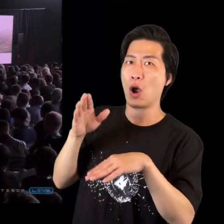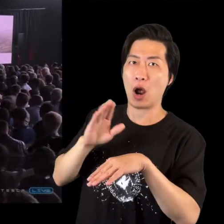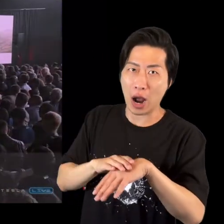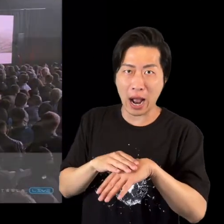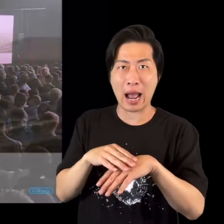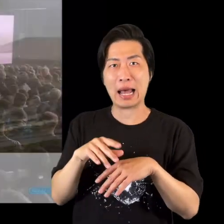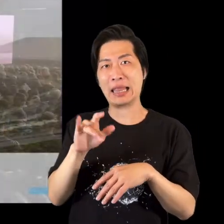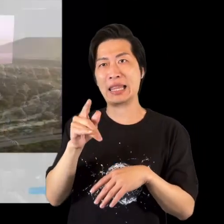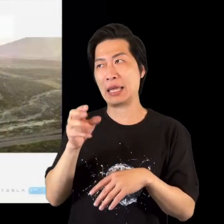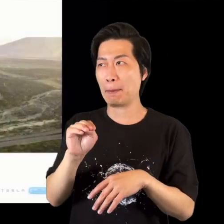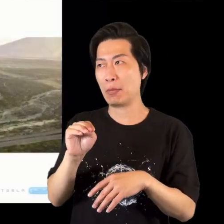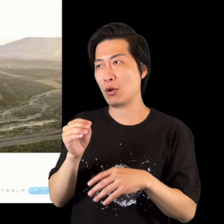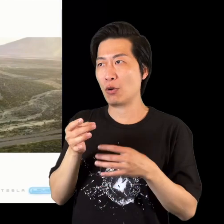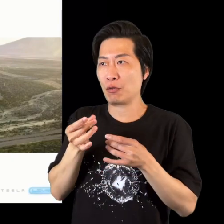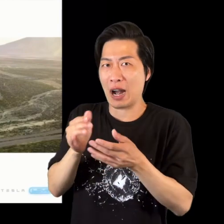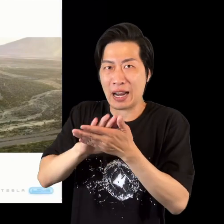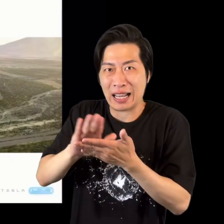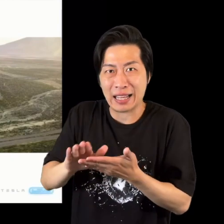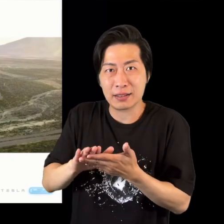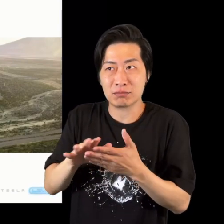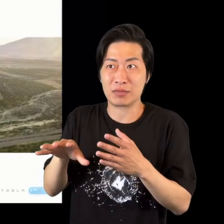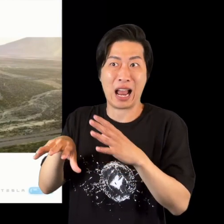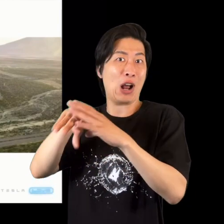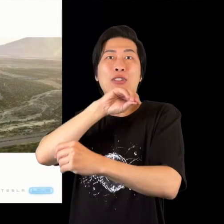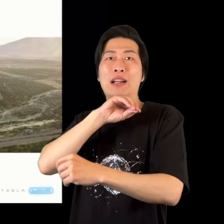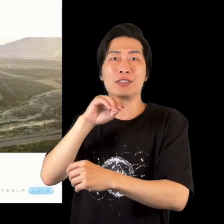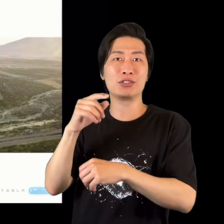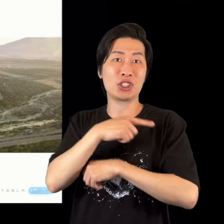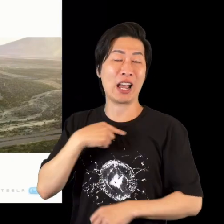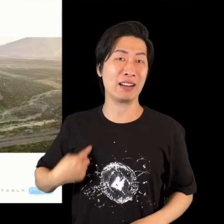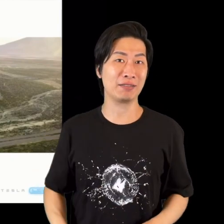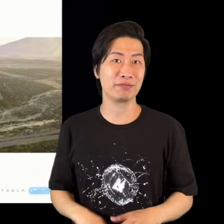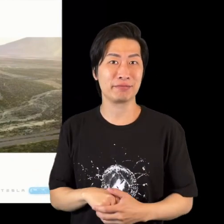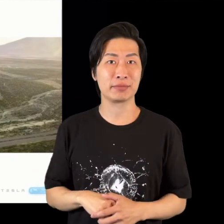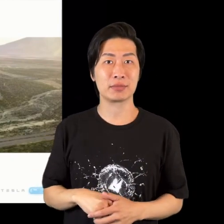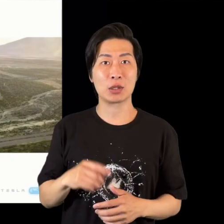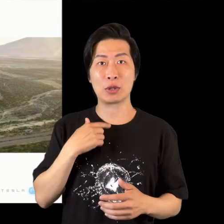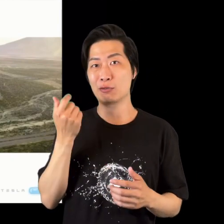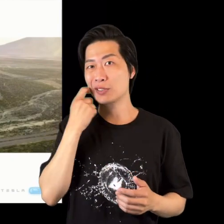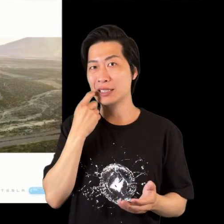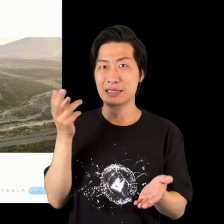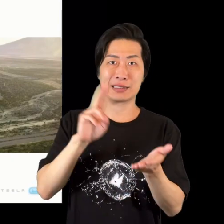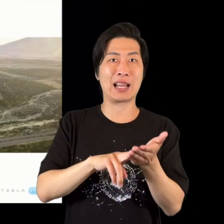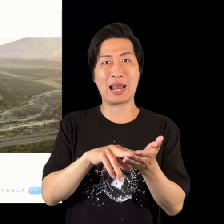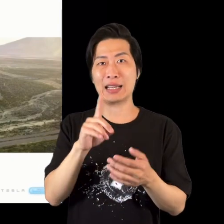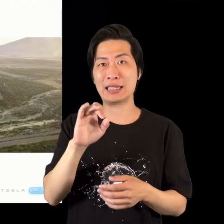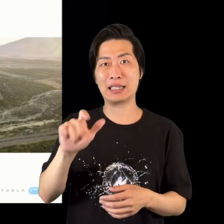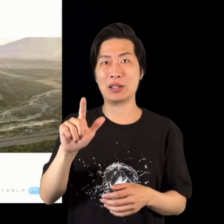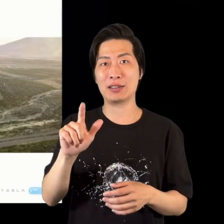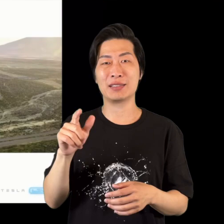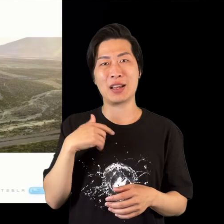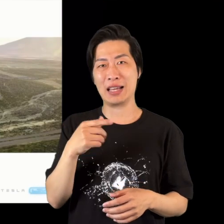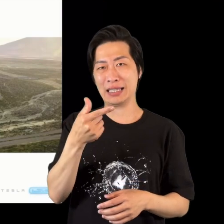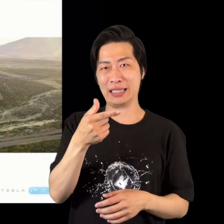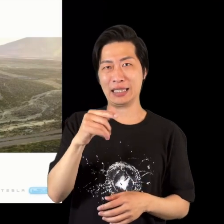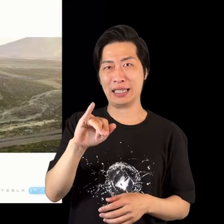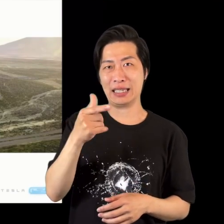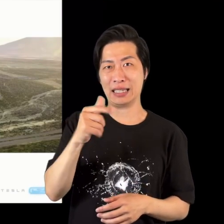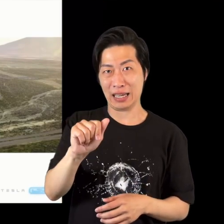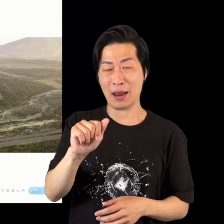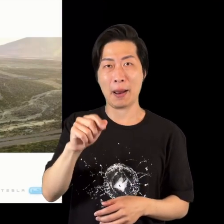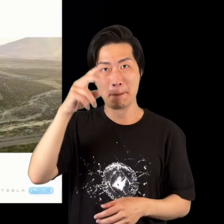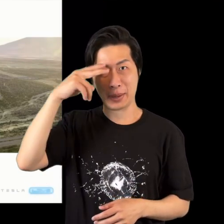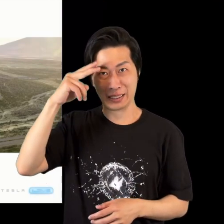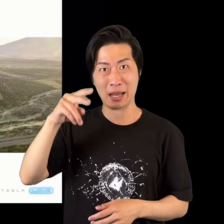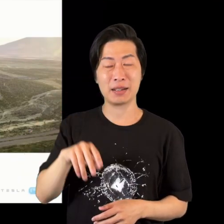for our next Gigafactory in Mexico, Gigamexico. And I think that's going to be a fantastic